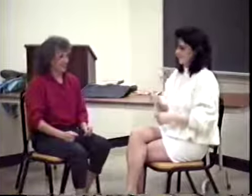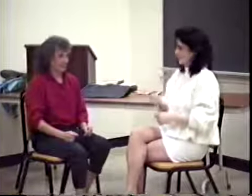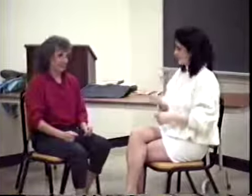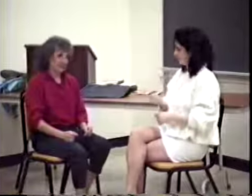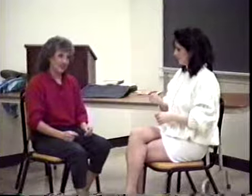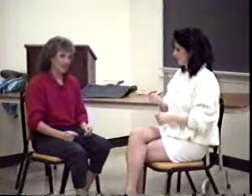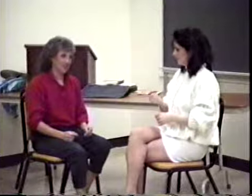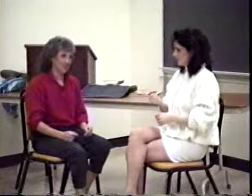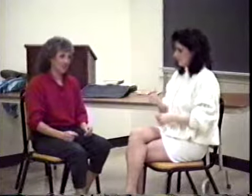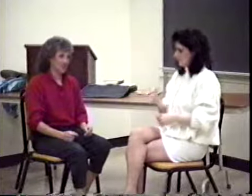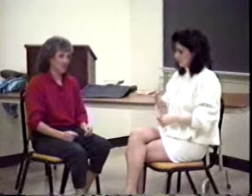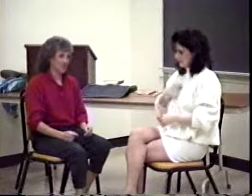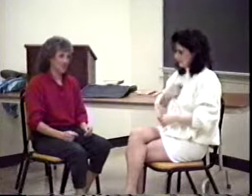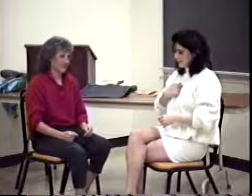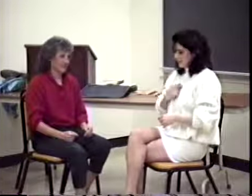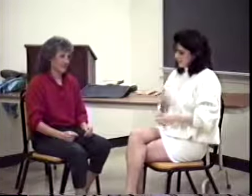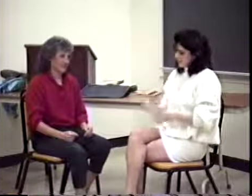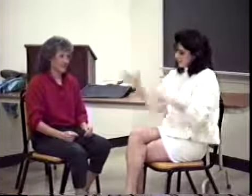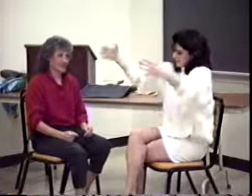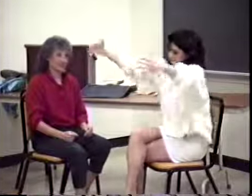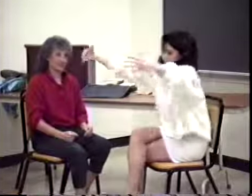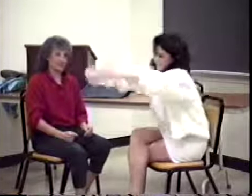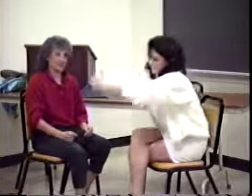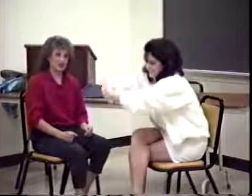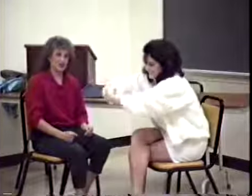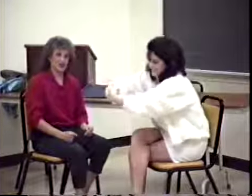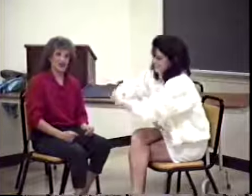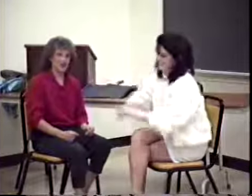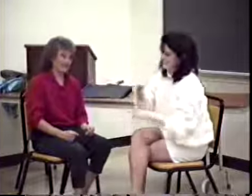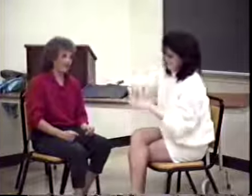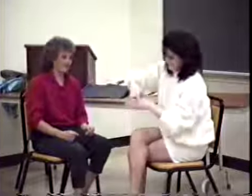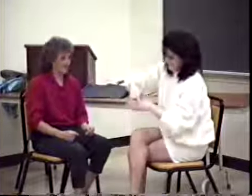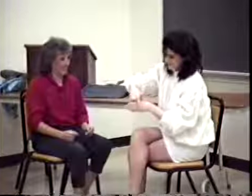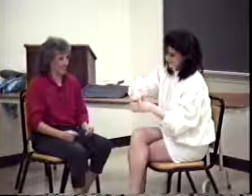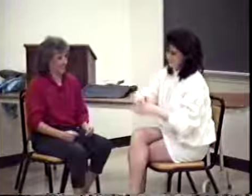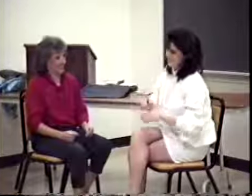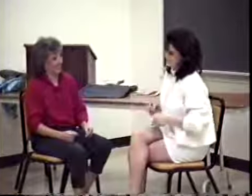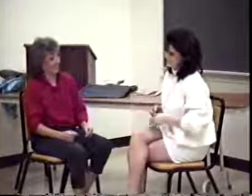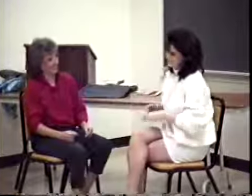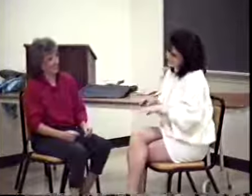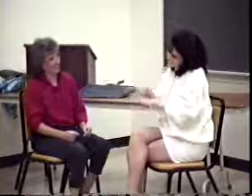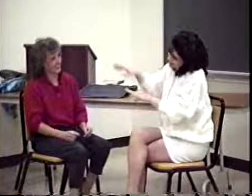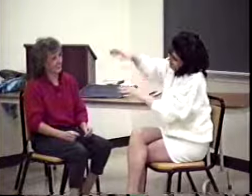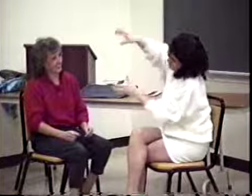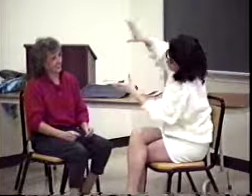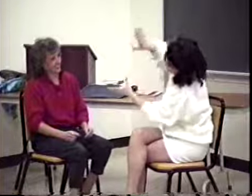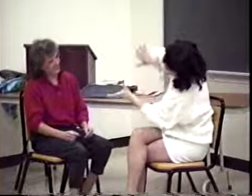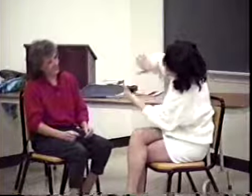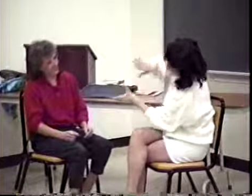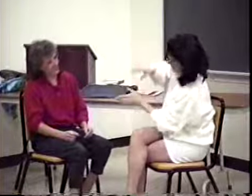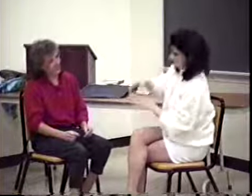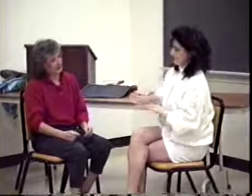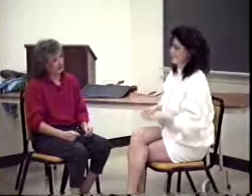And she knew that she was in trouble, so she grabbed its neck and she leaned over to the